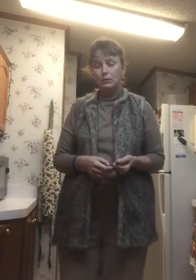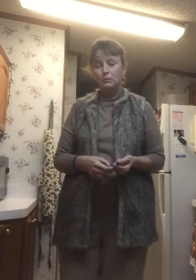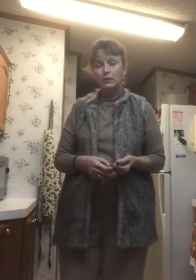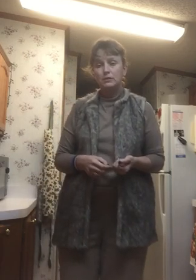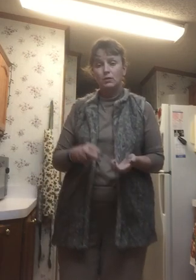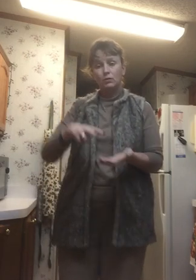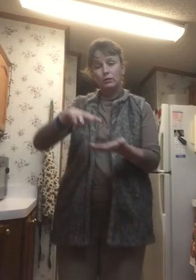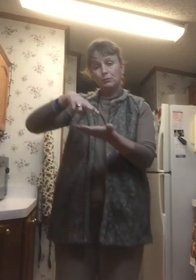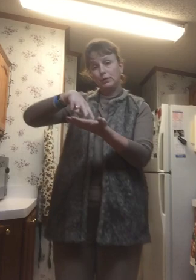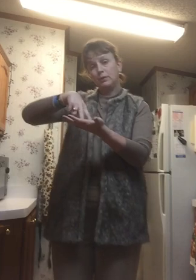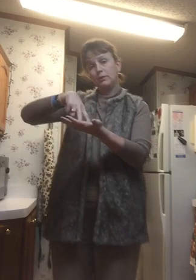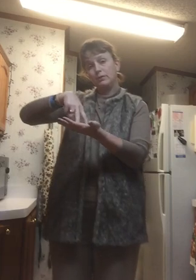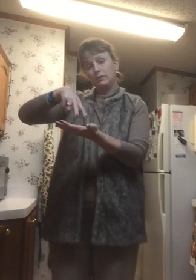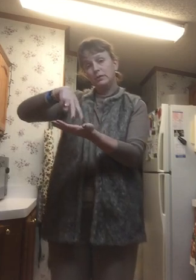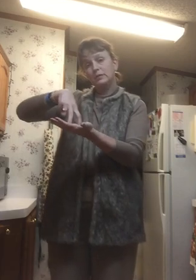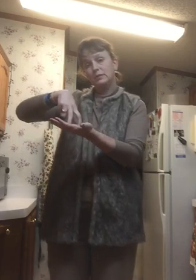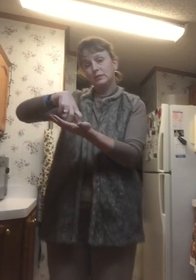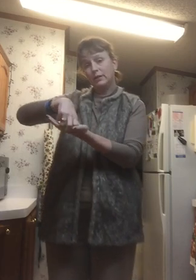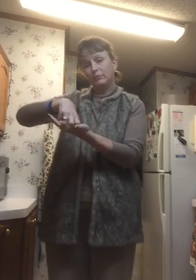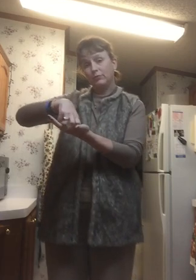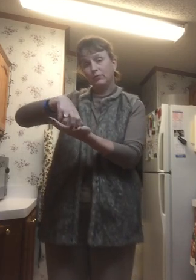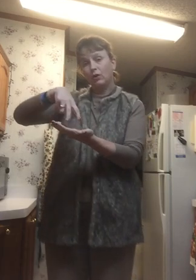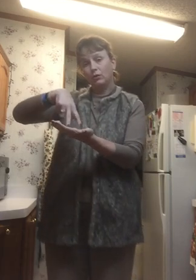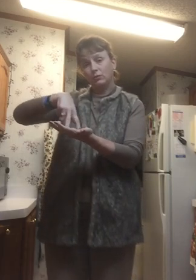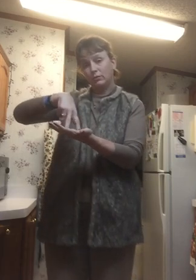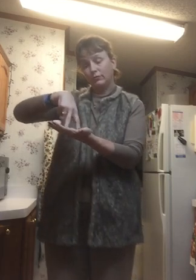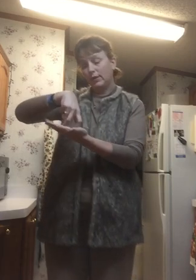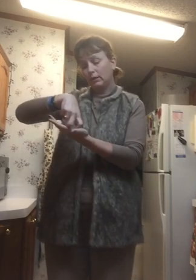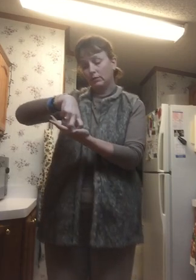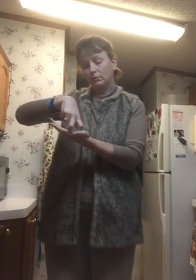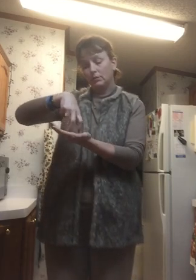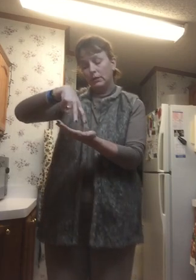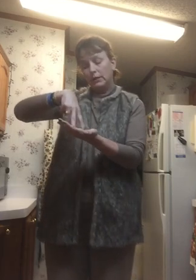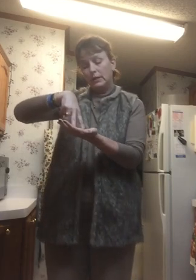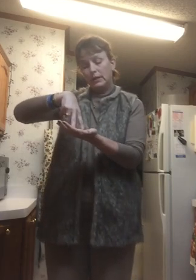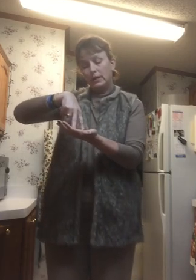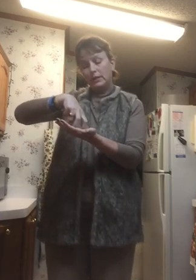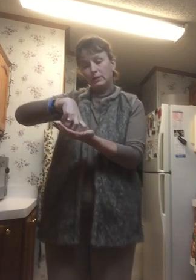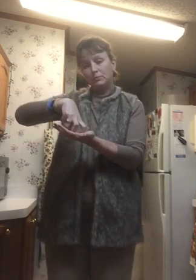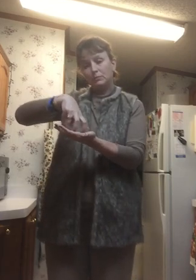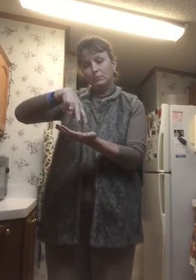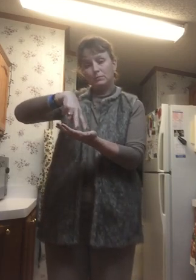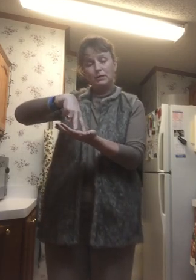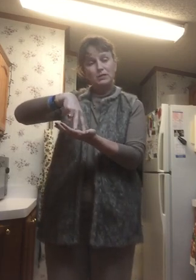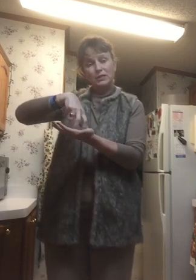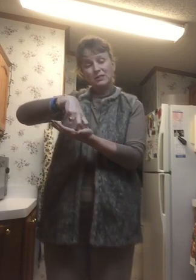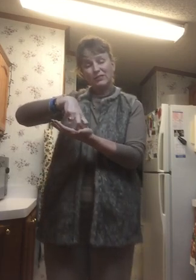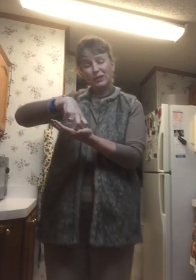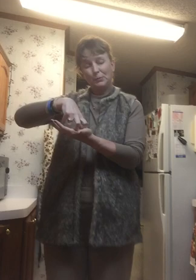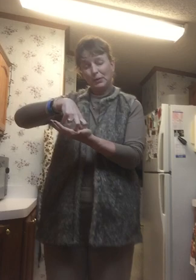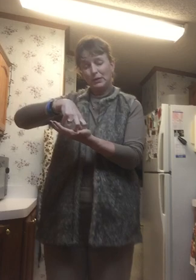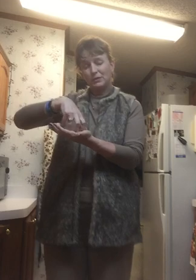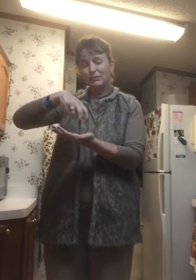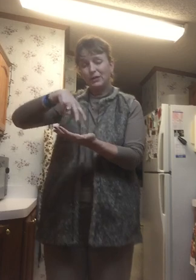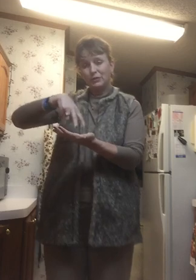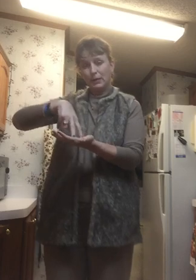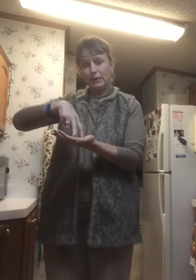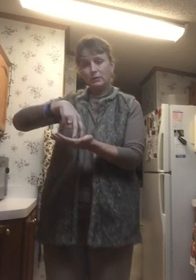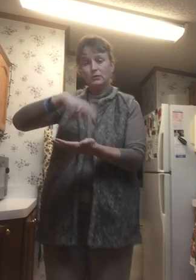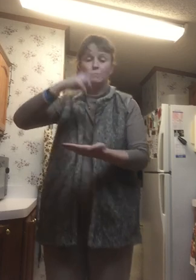But it's a whole lot prettier. This is the sign for fall or fell. But this sign's not very pretty. It's not very dramatic. So we're